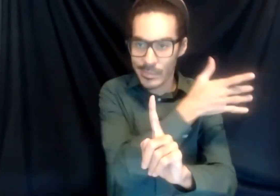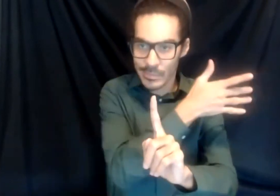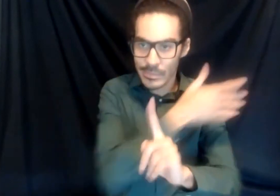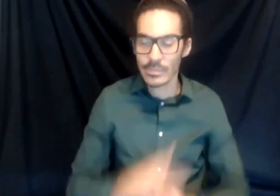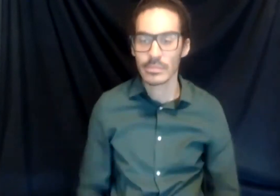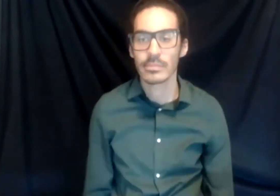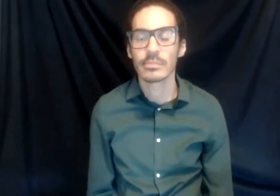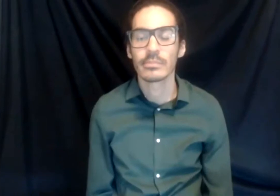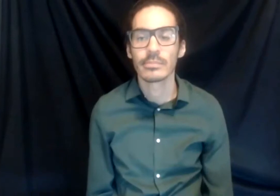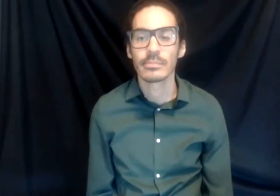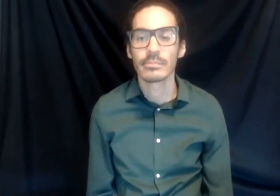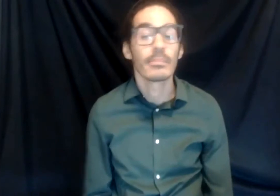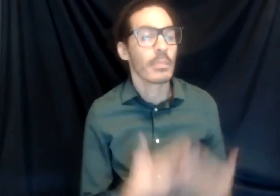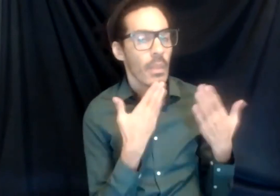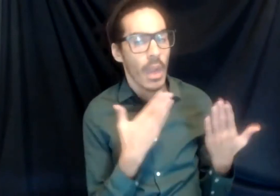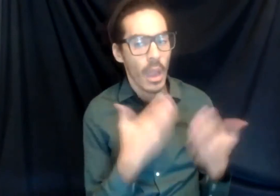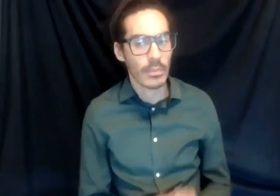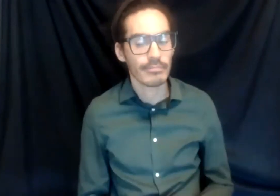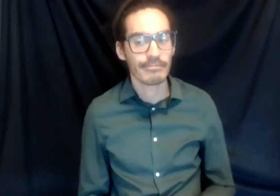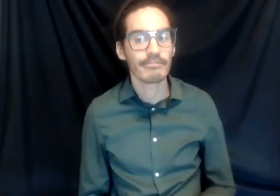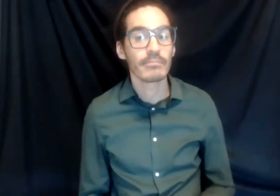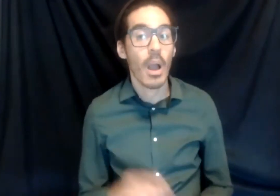Thank you. So next question is from Pam.